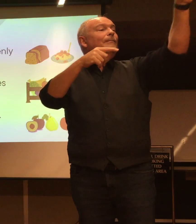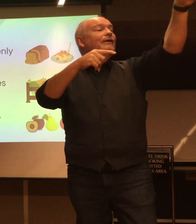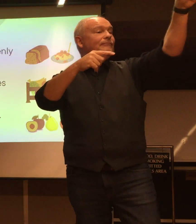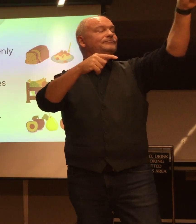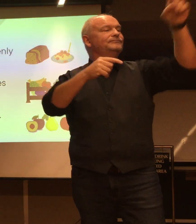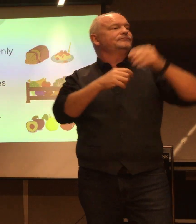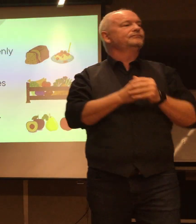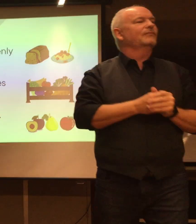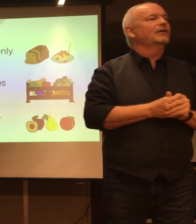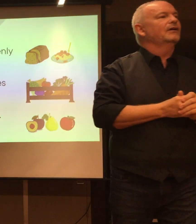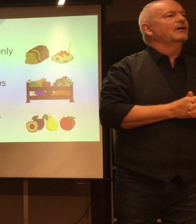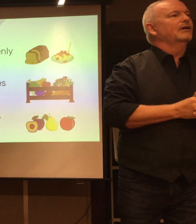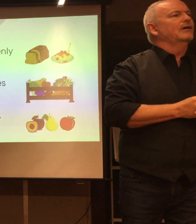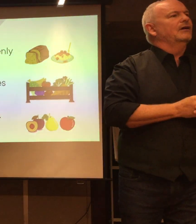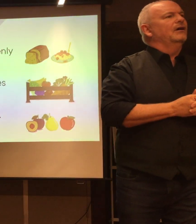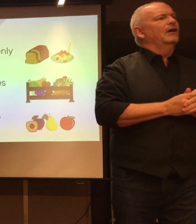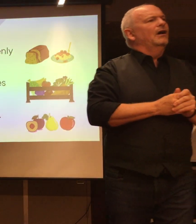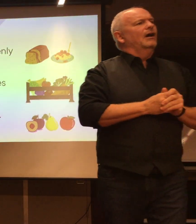Right up the back.